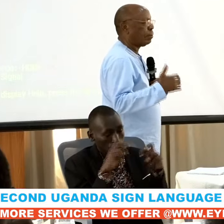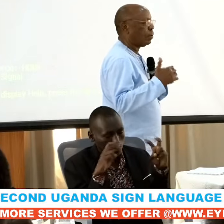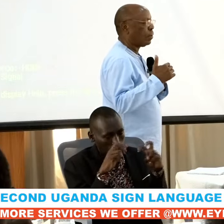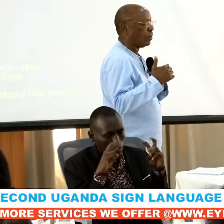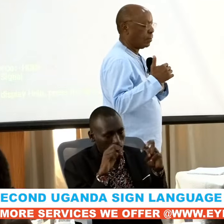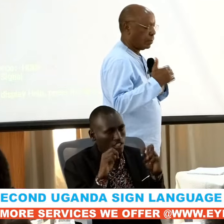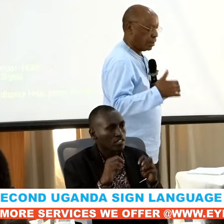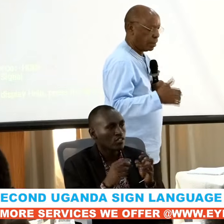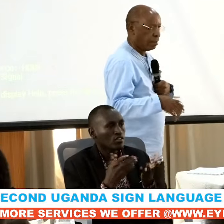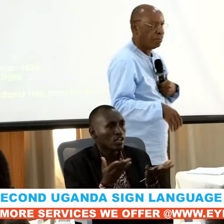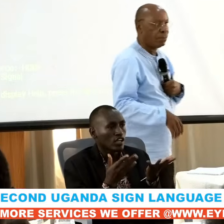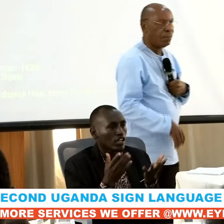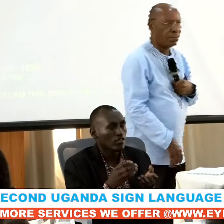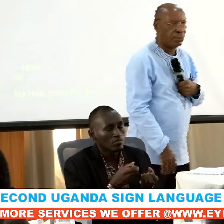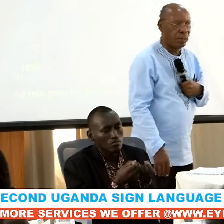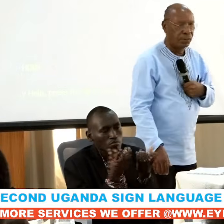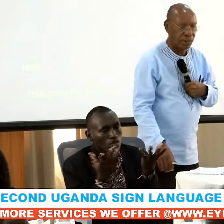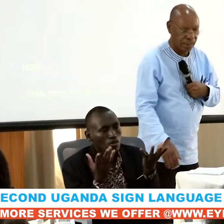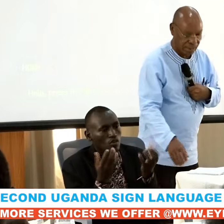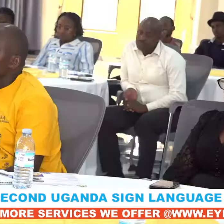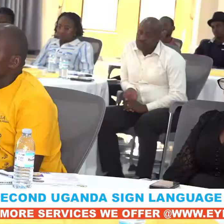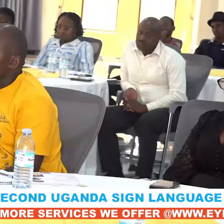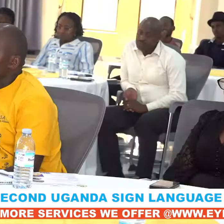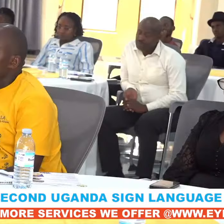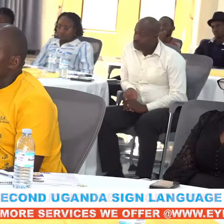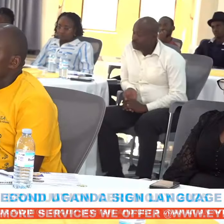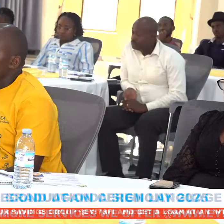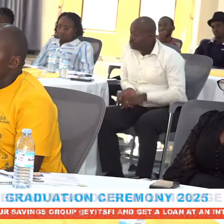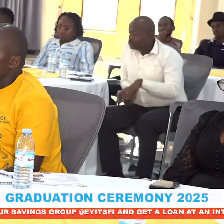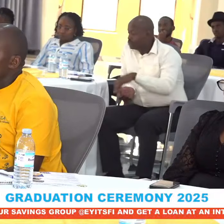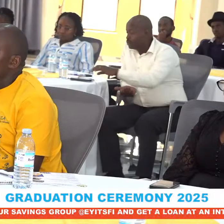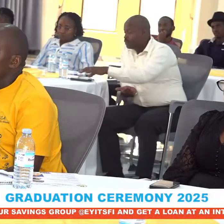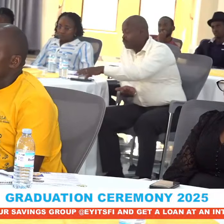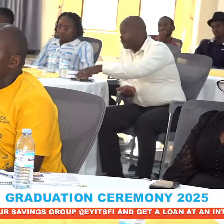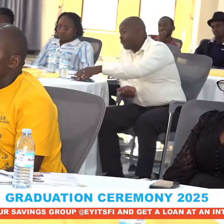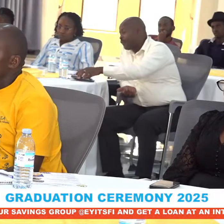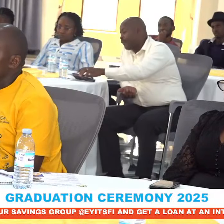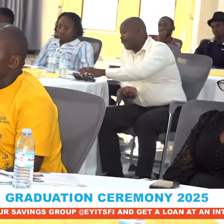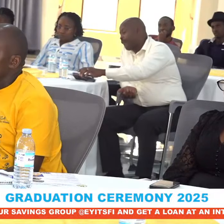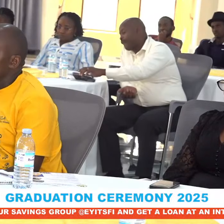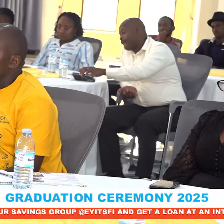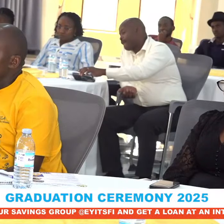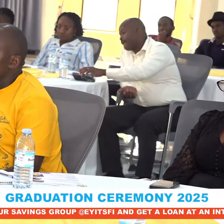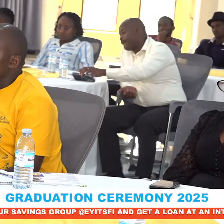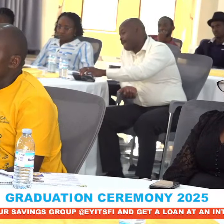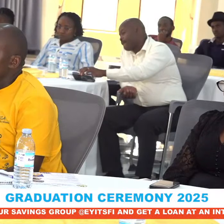have more informed information on the special needs.